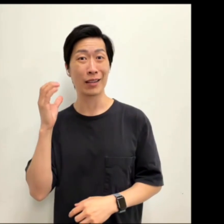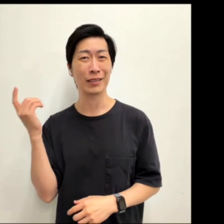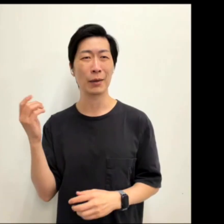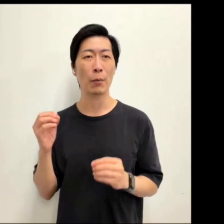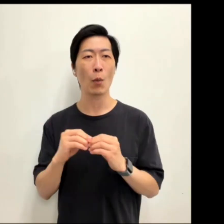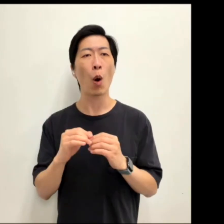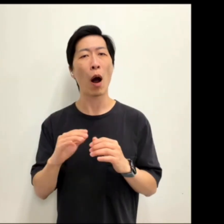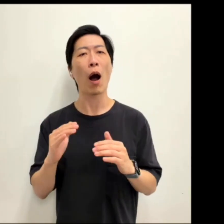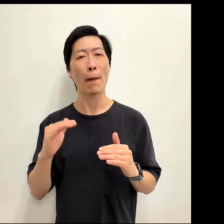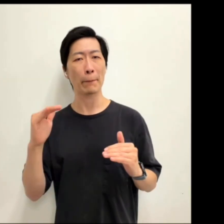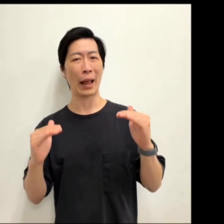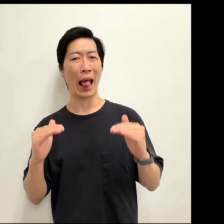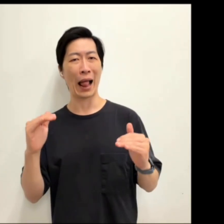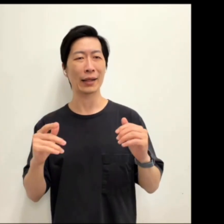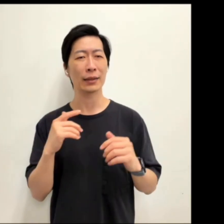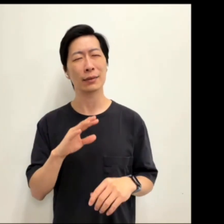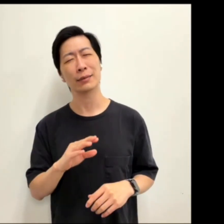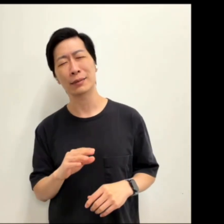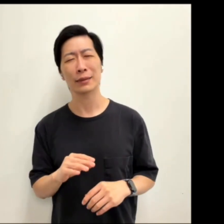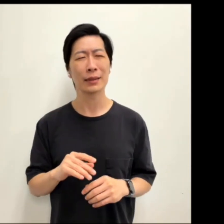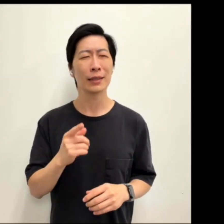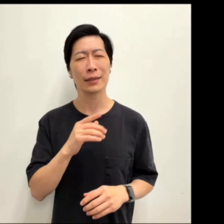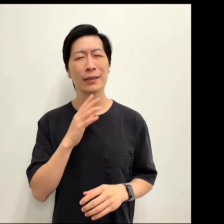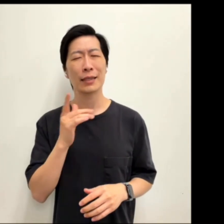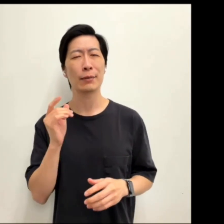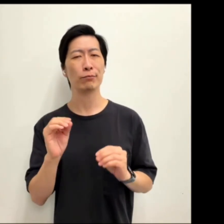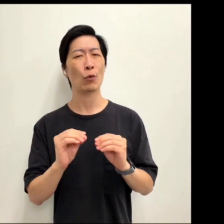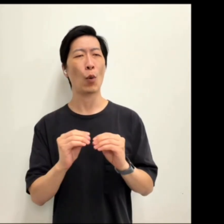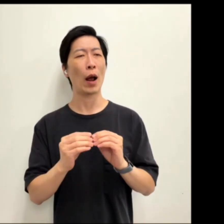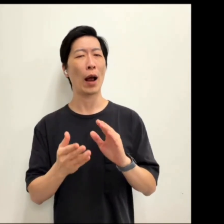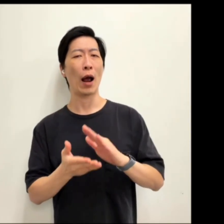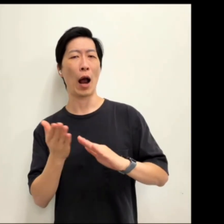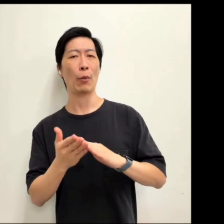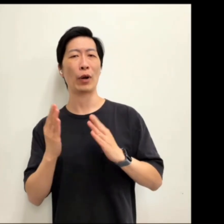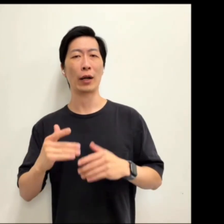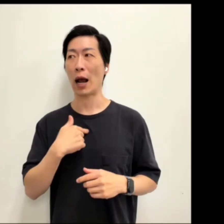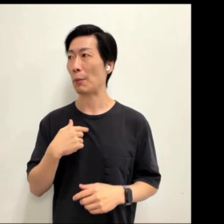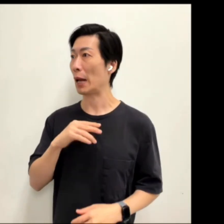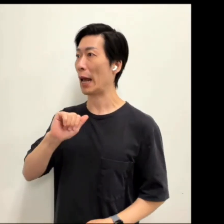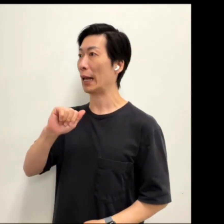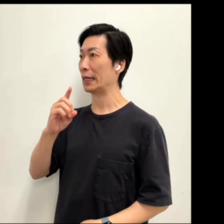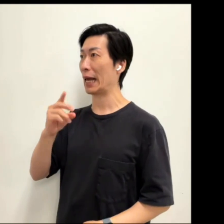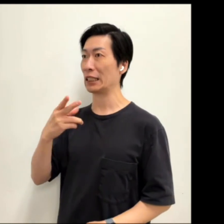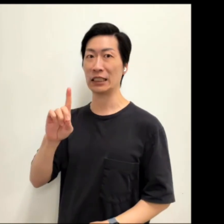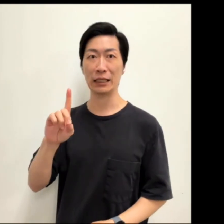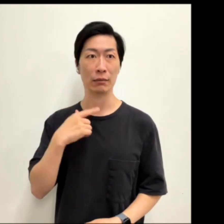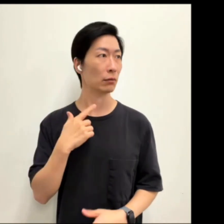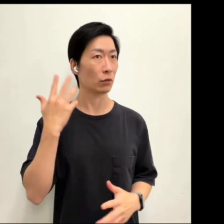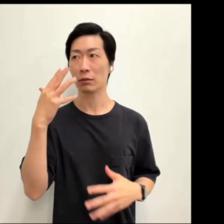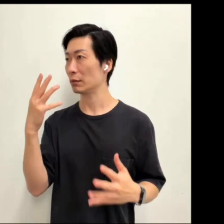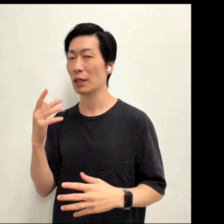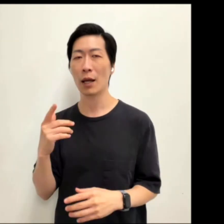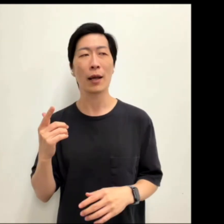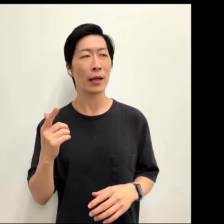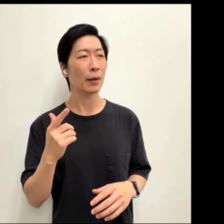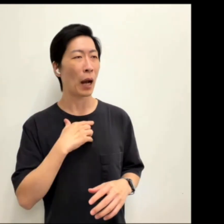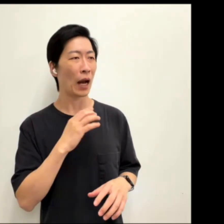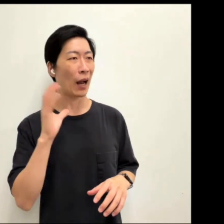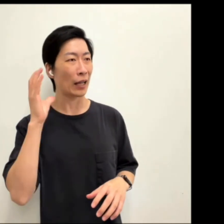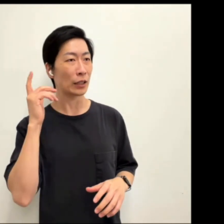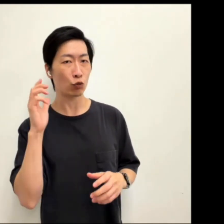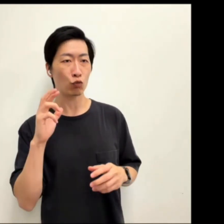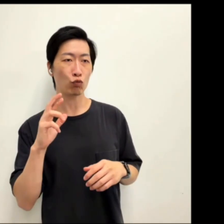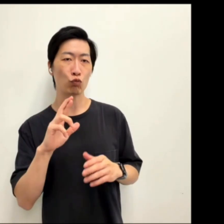and my cousin is much more balanced than I am. He's like the operator and I'm like the ADHD crazy guy, right? So